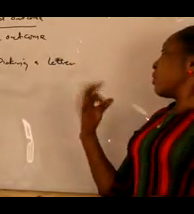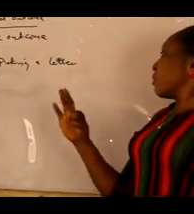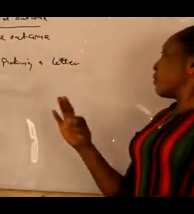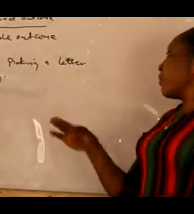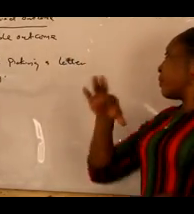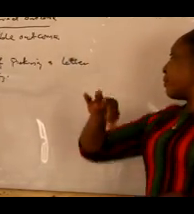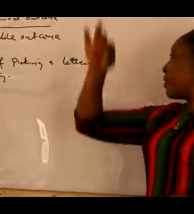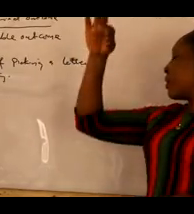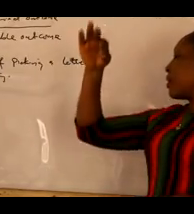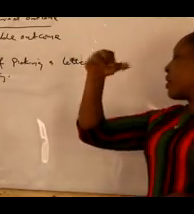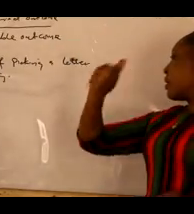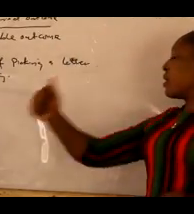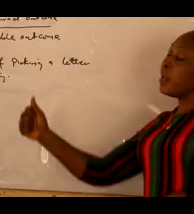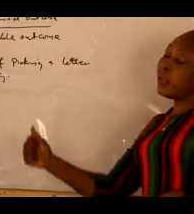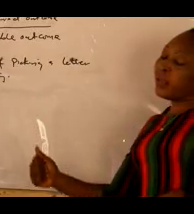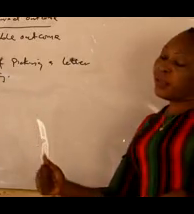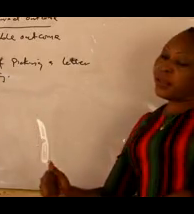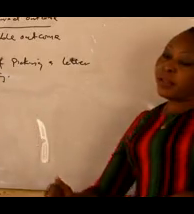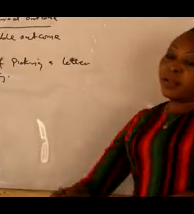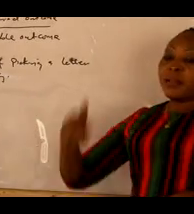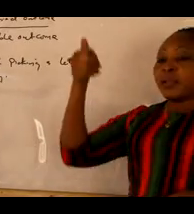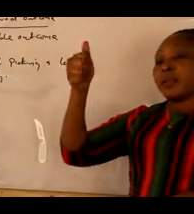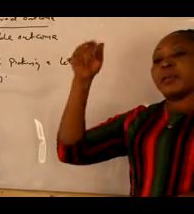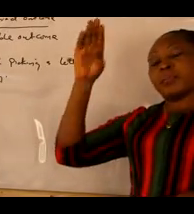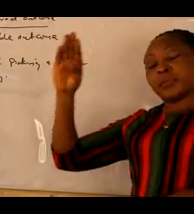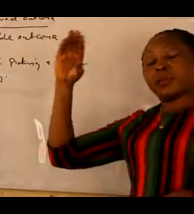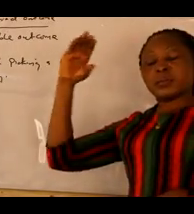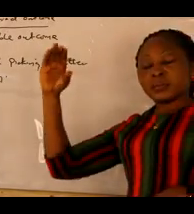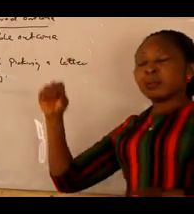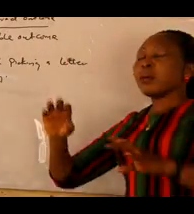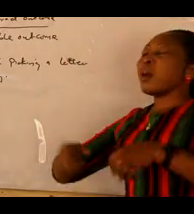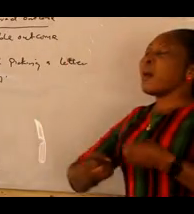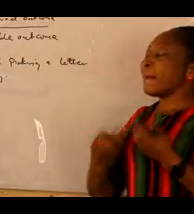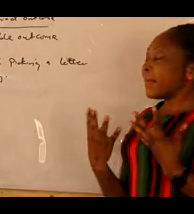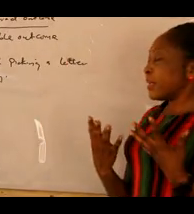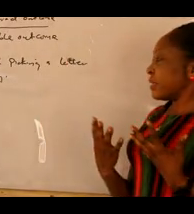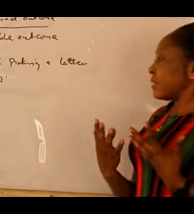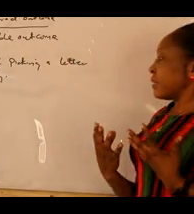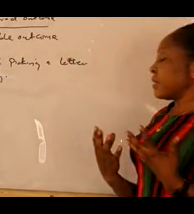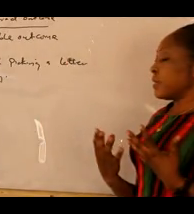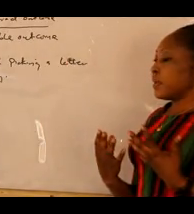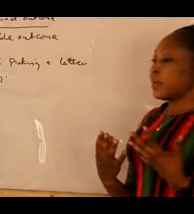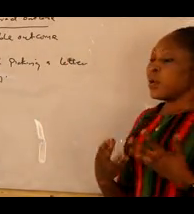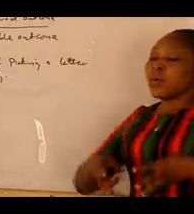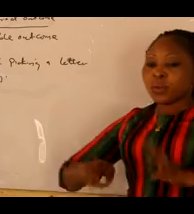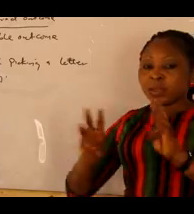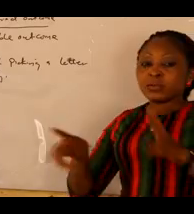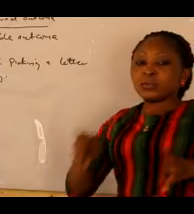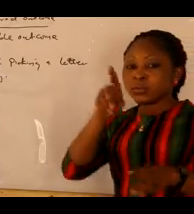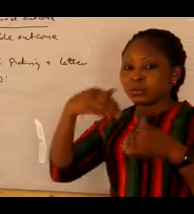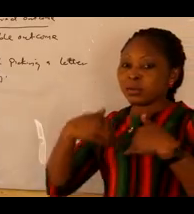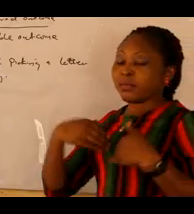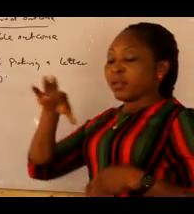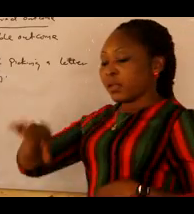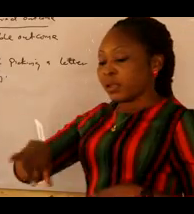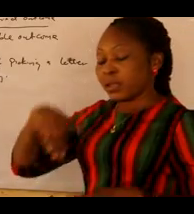means how many chances do you have of picking a letter I. Assuming that in a bag,